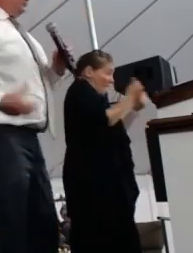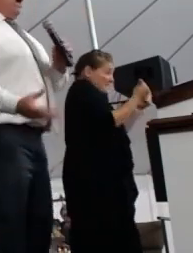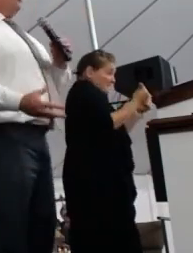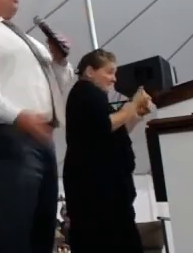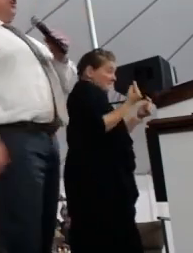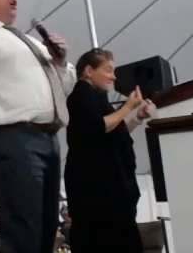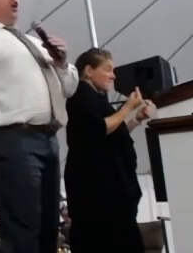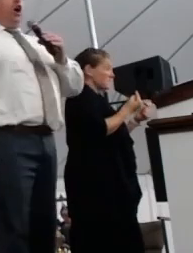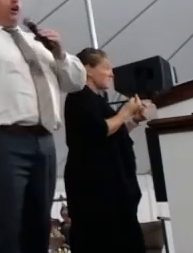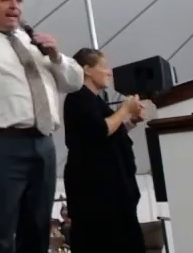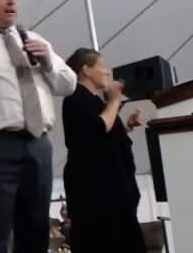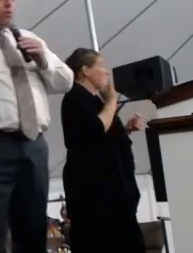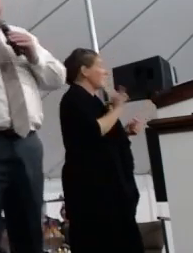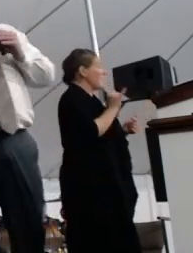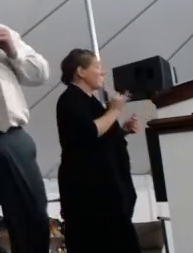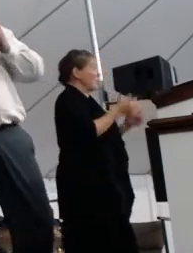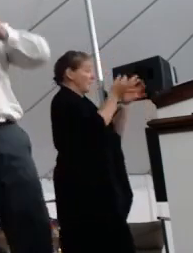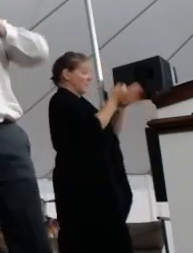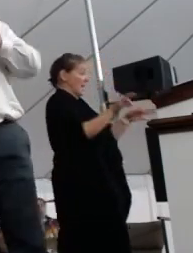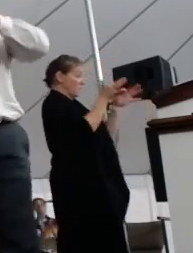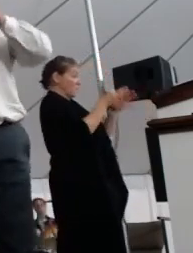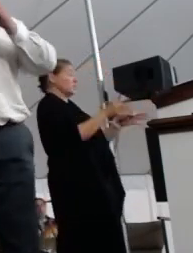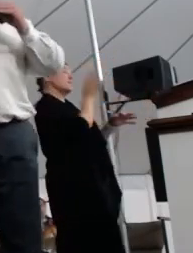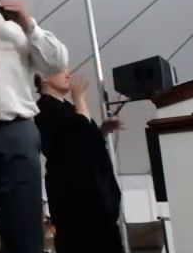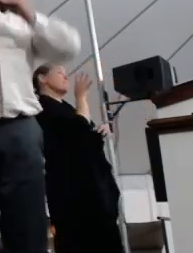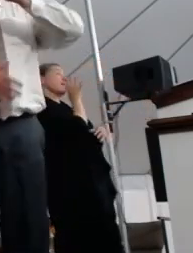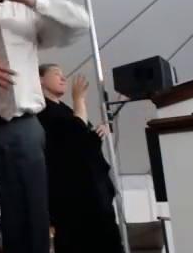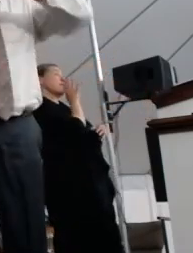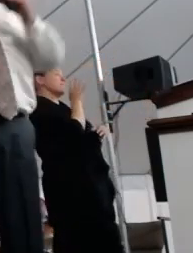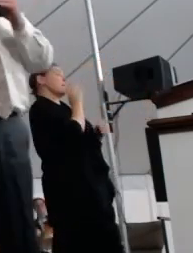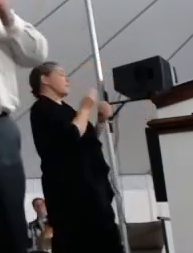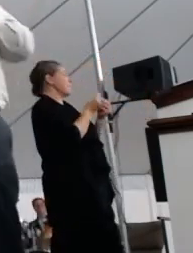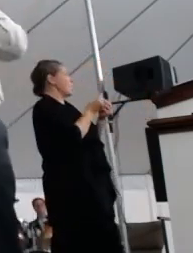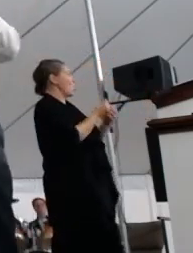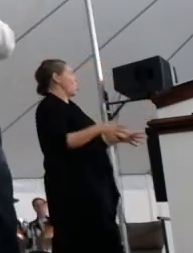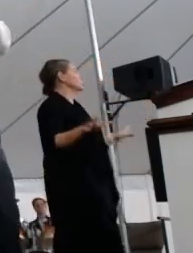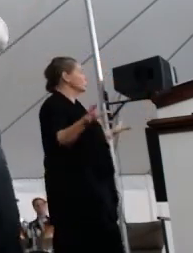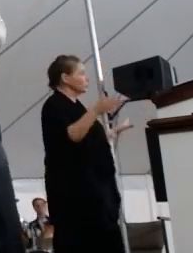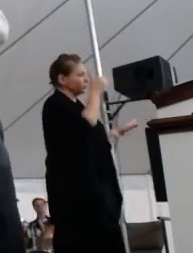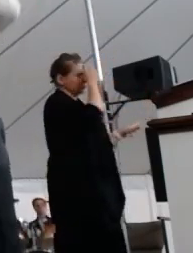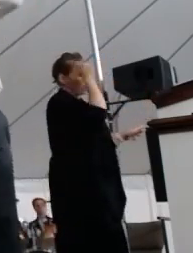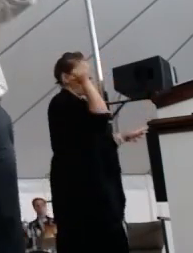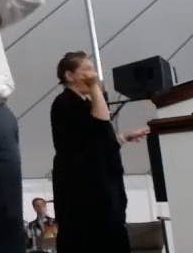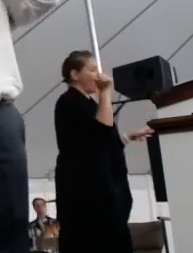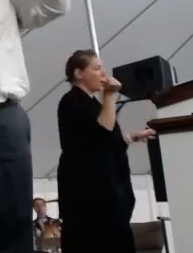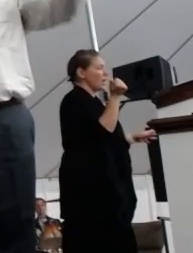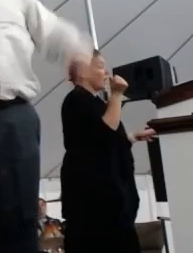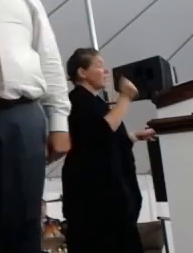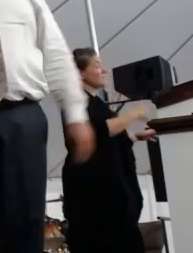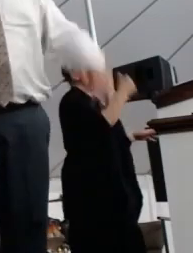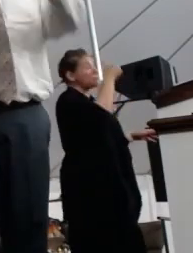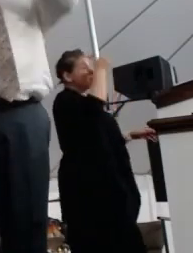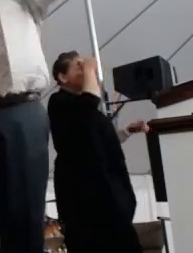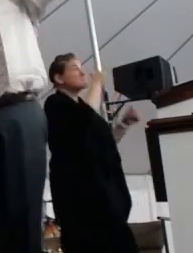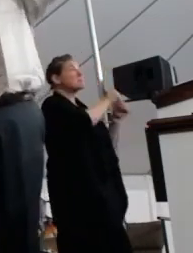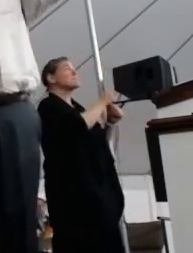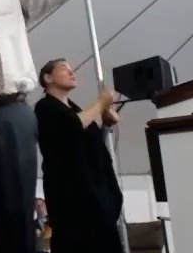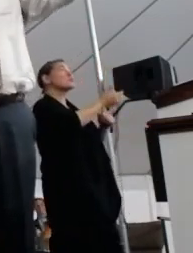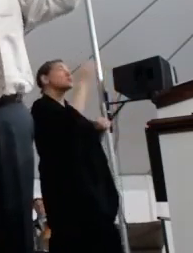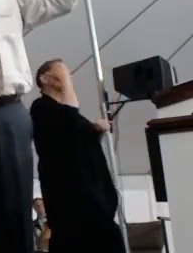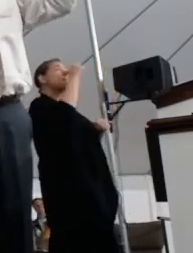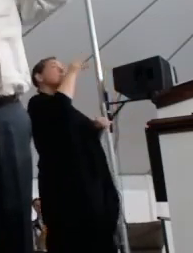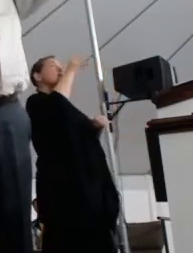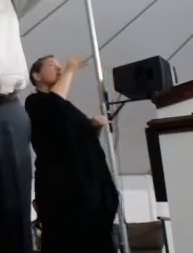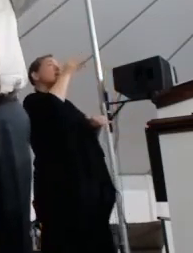She lost her language. She forgot how to speak her language. The memory of her mother